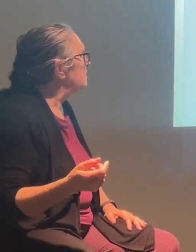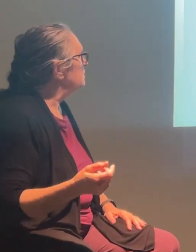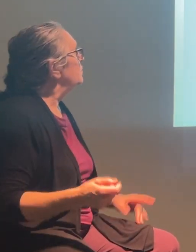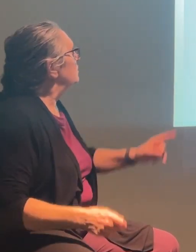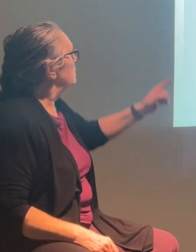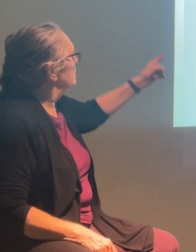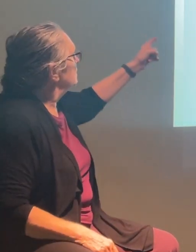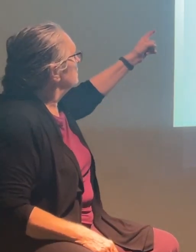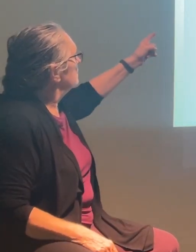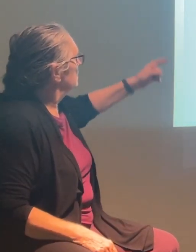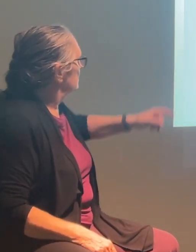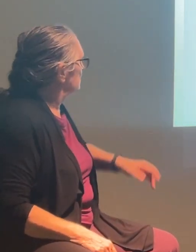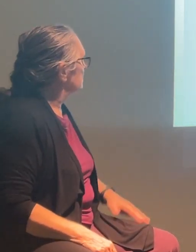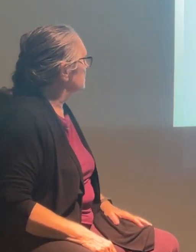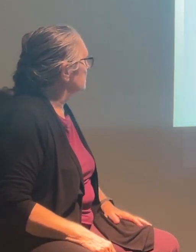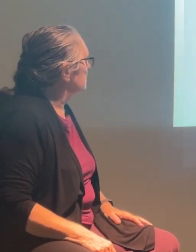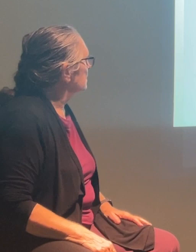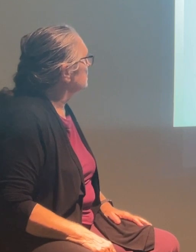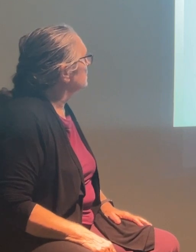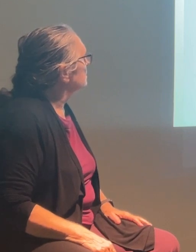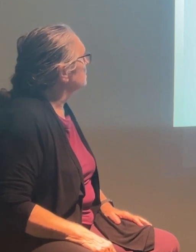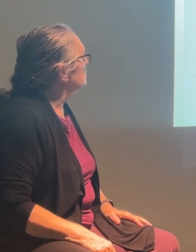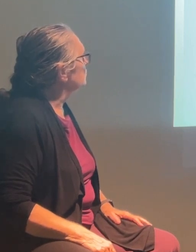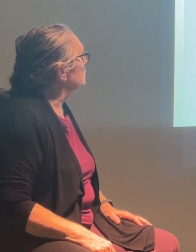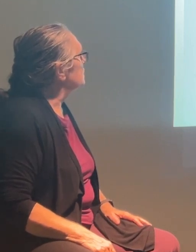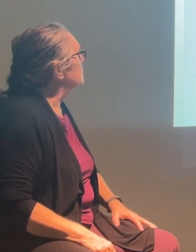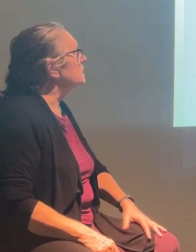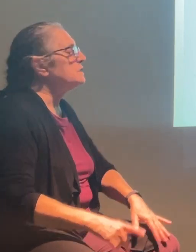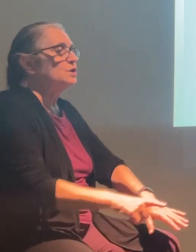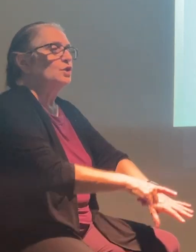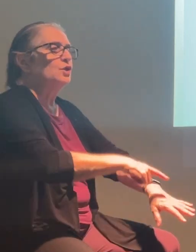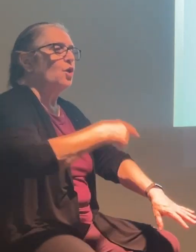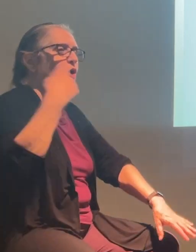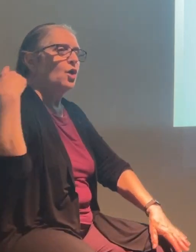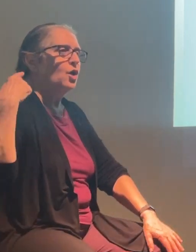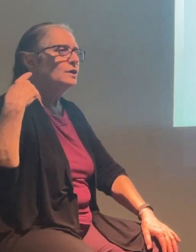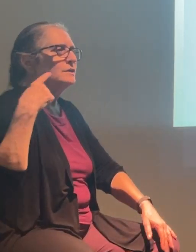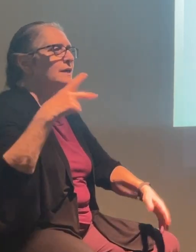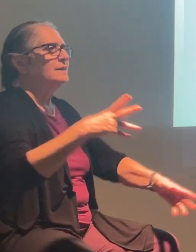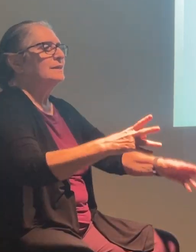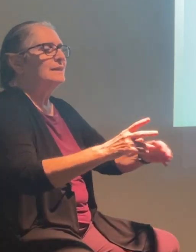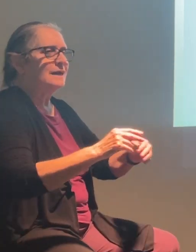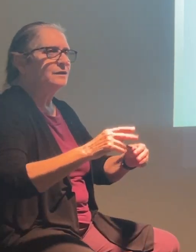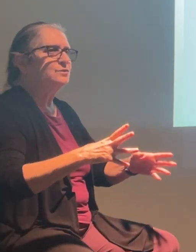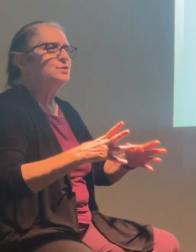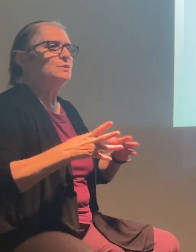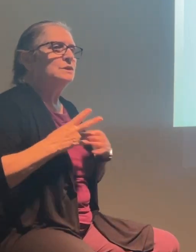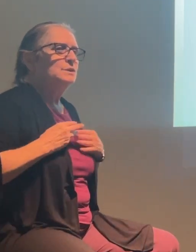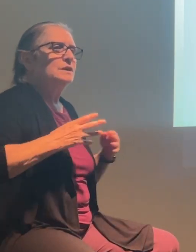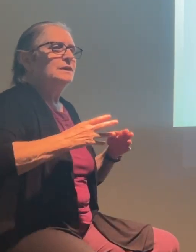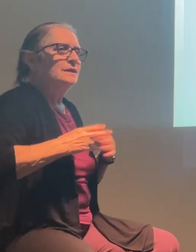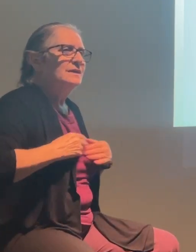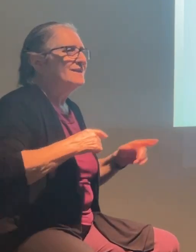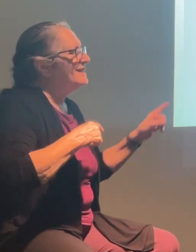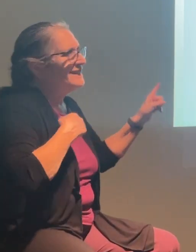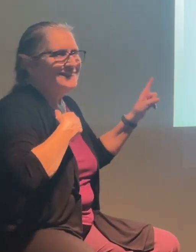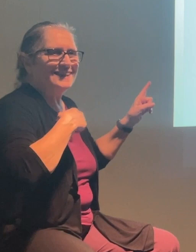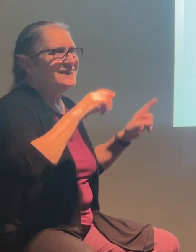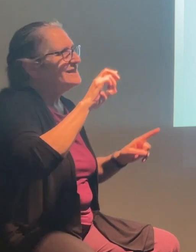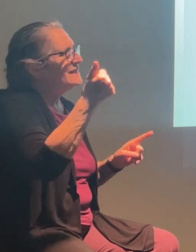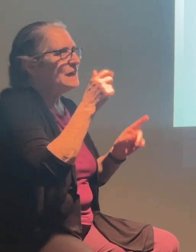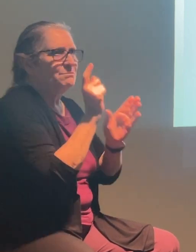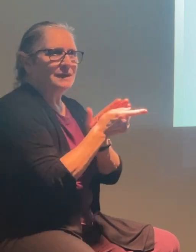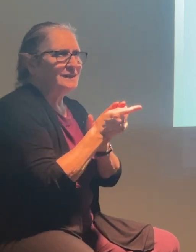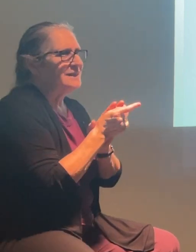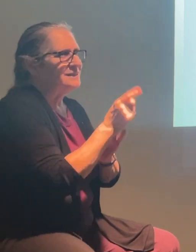this is just a technique you see where you have a very long exposure that gets the light in. So this is not a 10-minute shot. This is